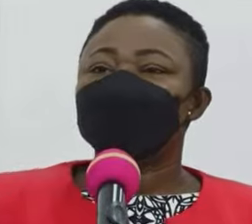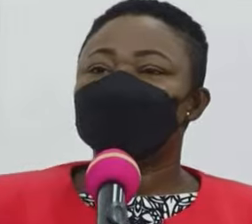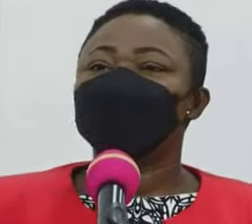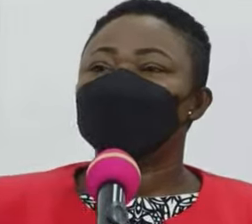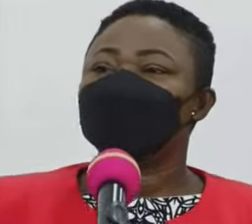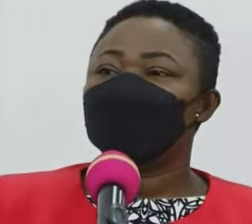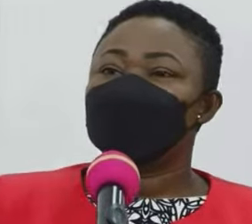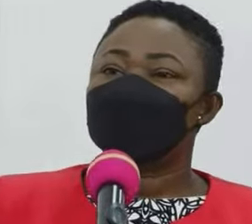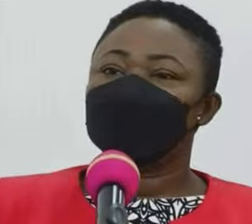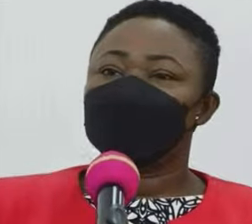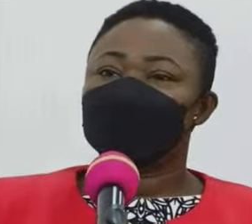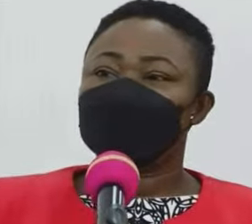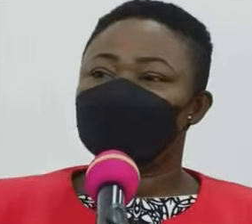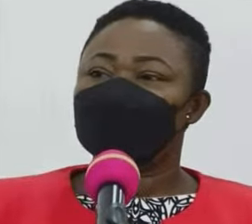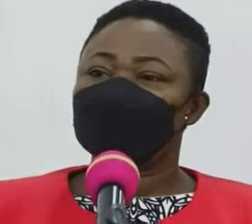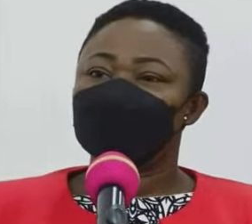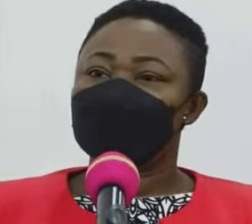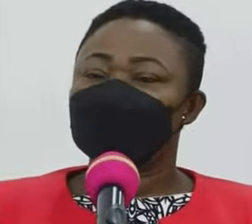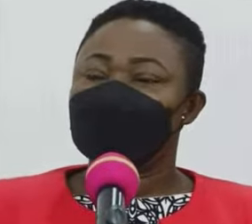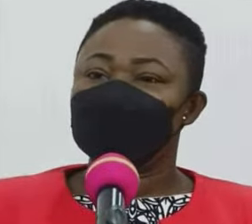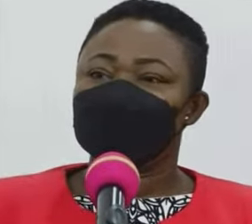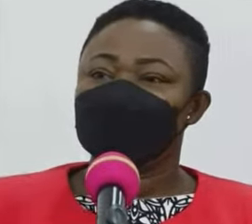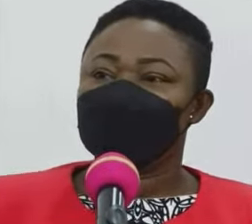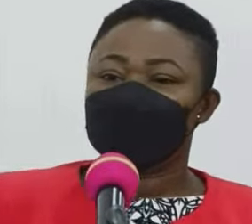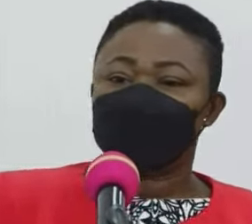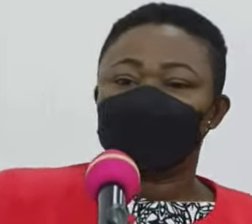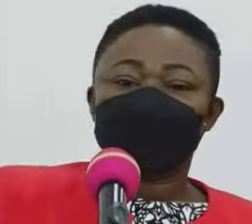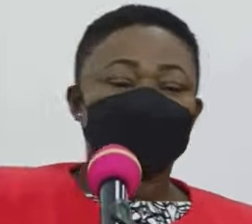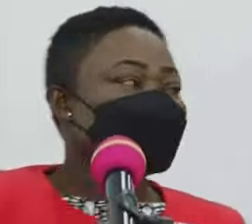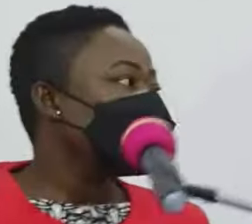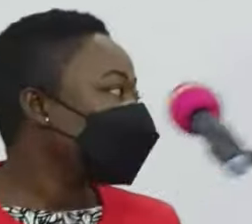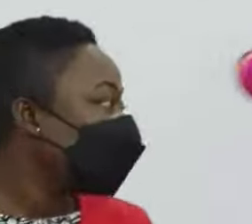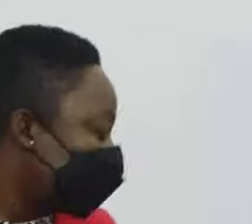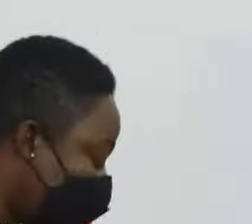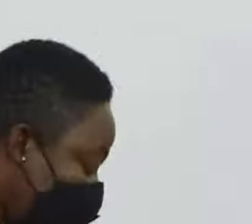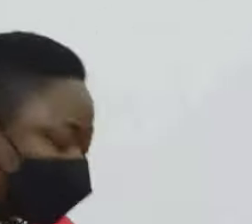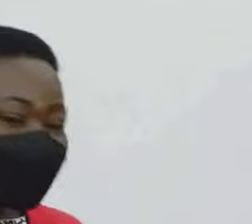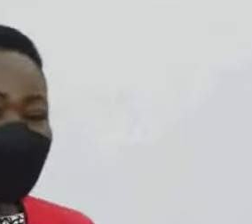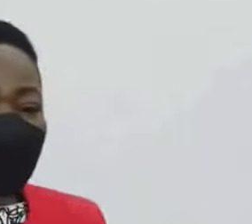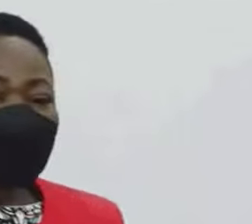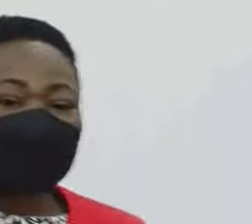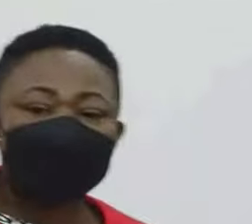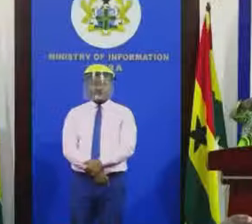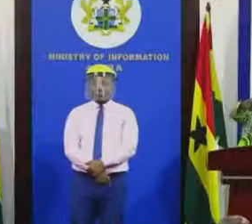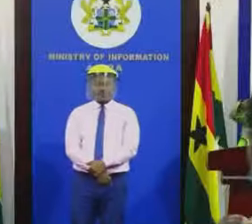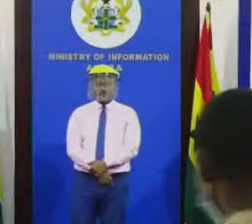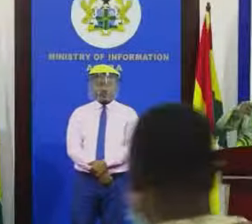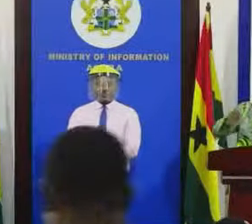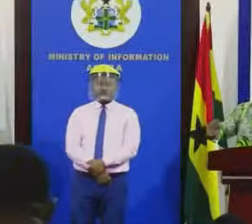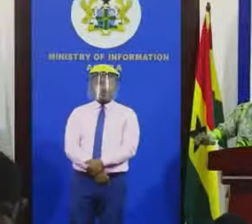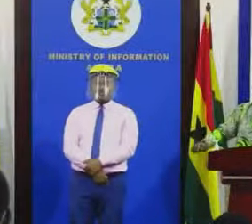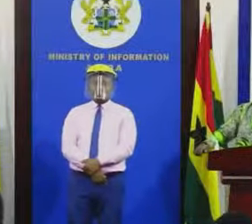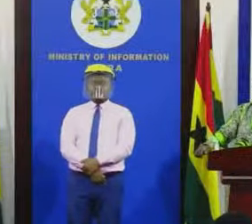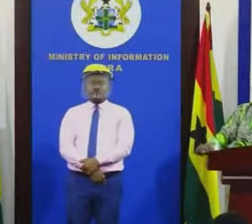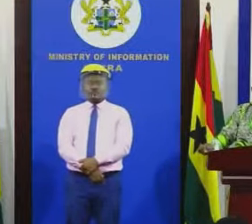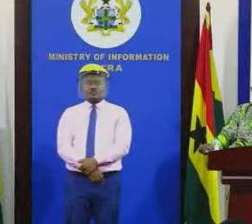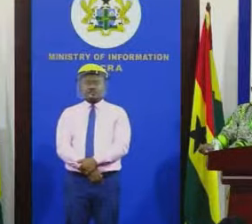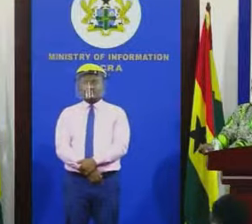these issues of safety and all that are addressed? I hear you. Very quickly, let me give the final word to this gentleman in black, and then,